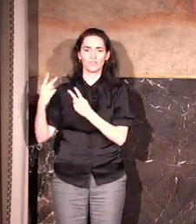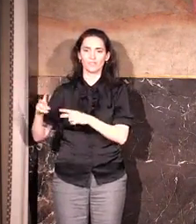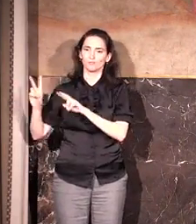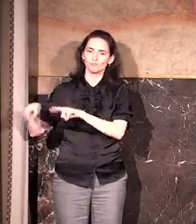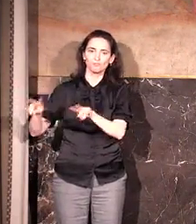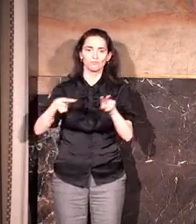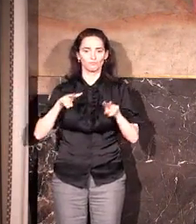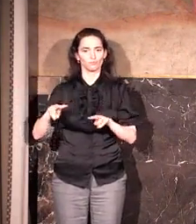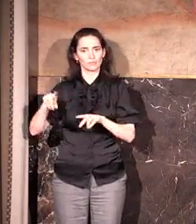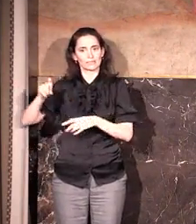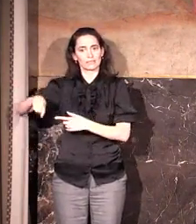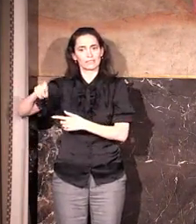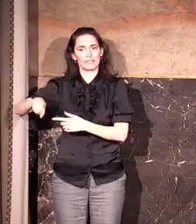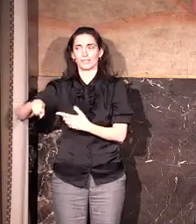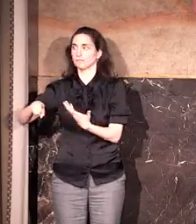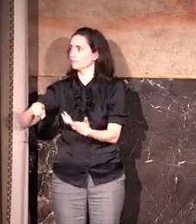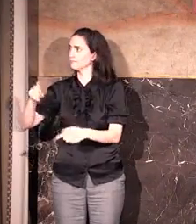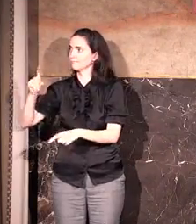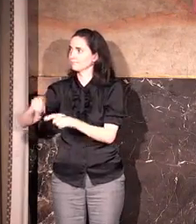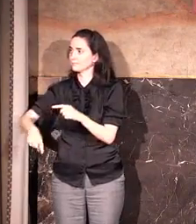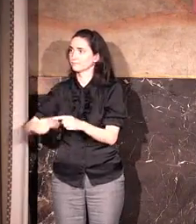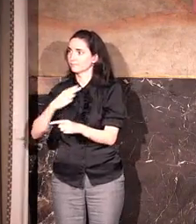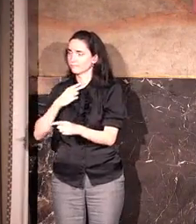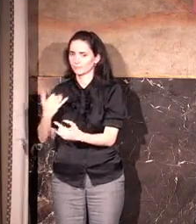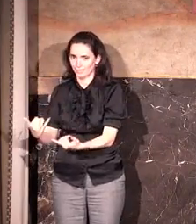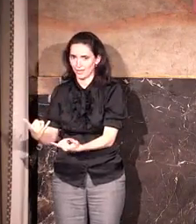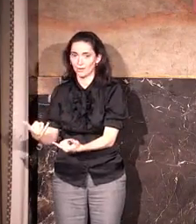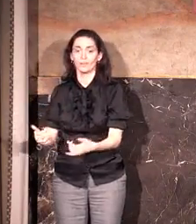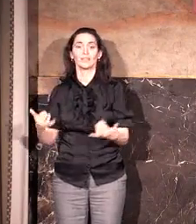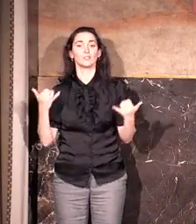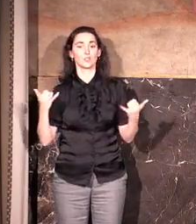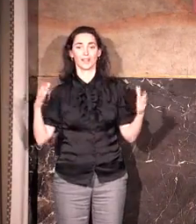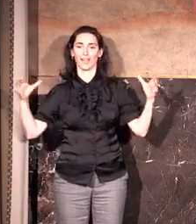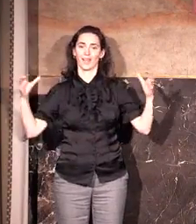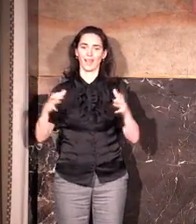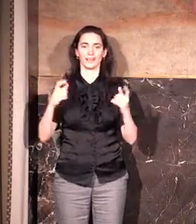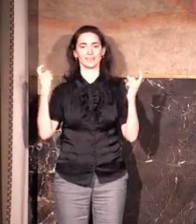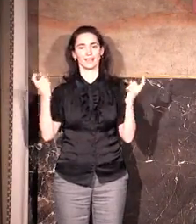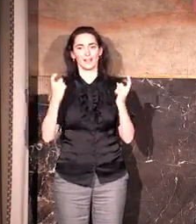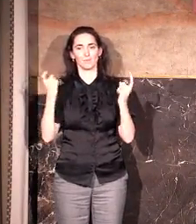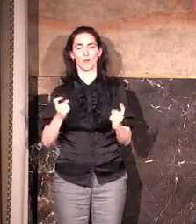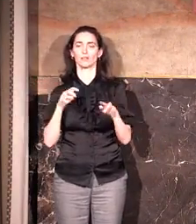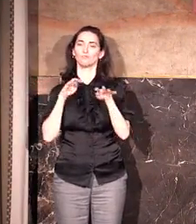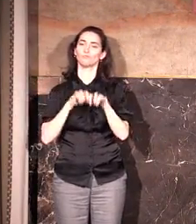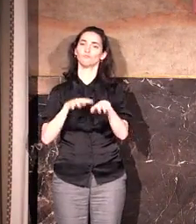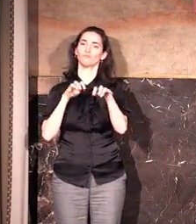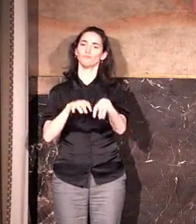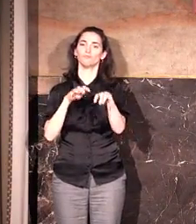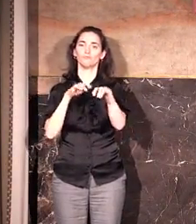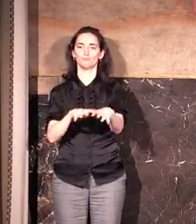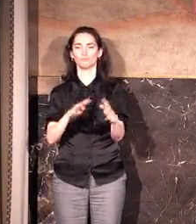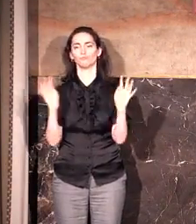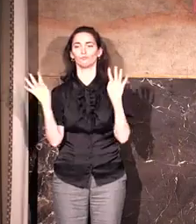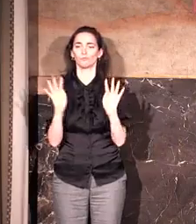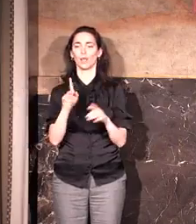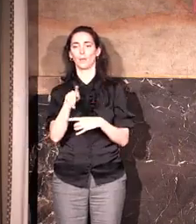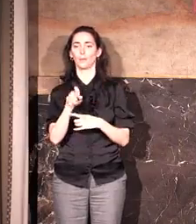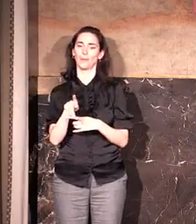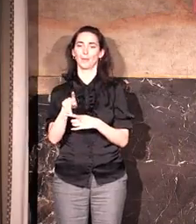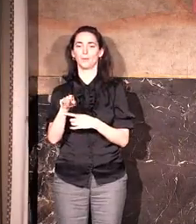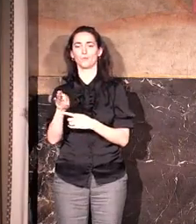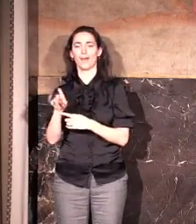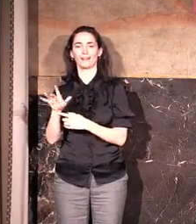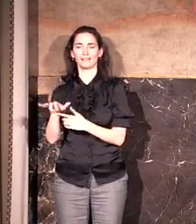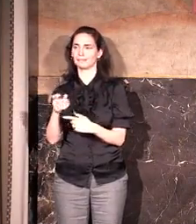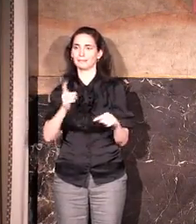although we can't gather in person today to celebrate this or to have a parade or a pep rally, I did want to